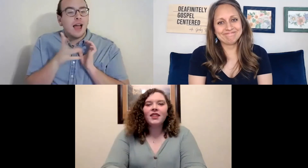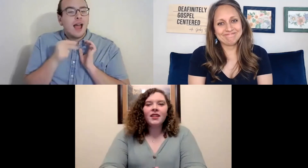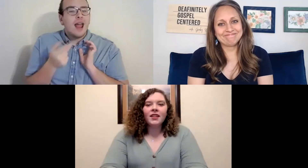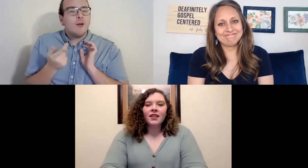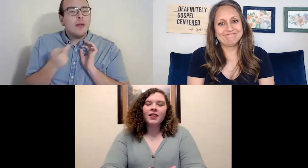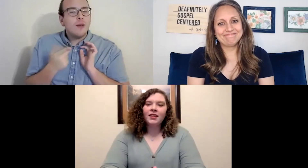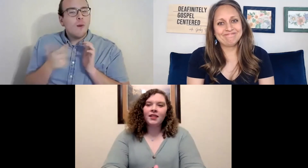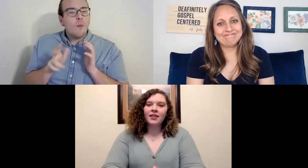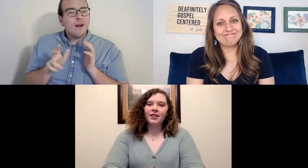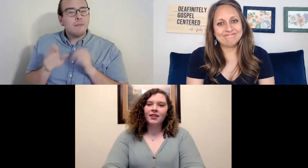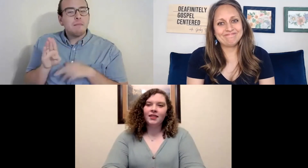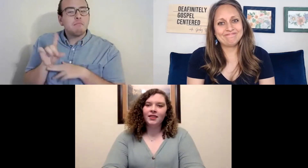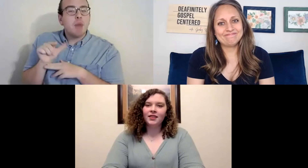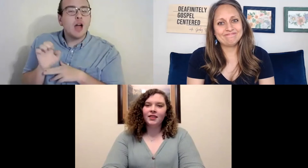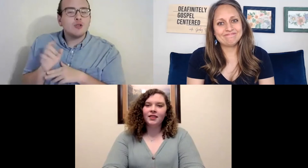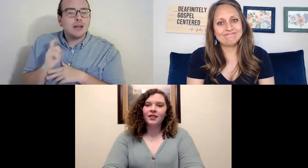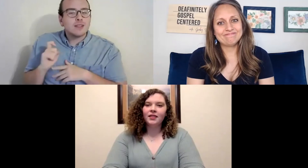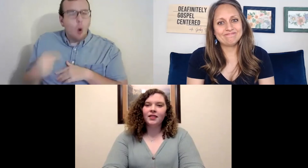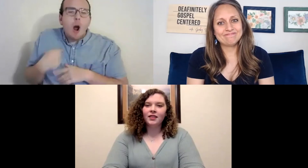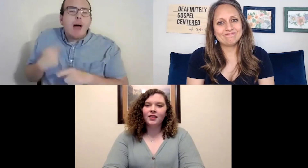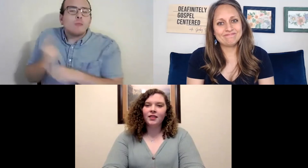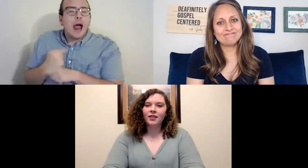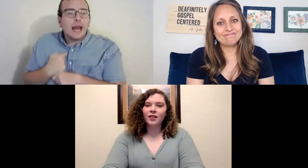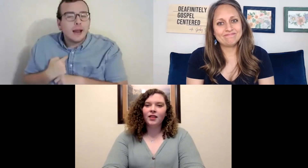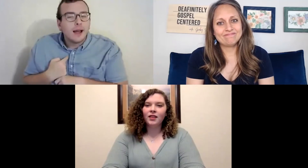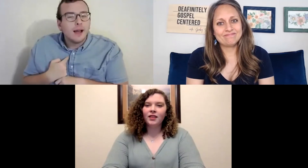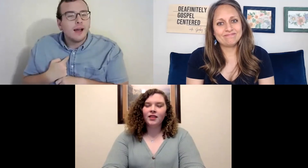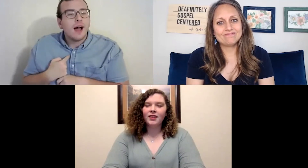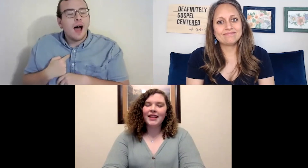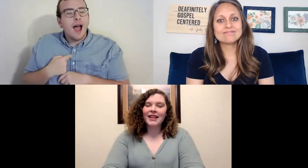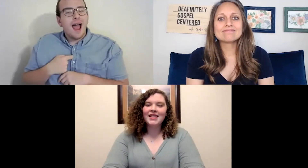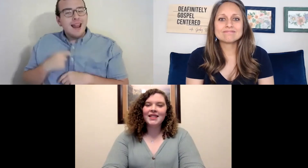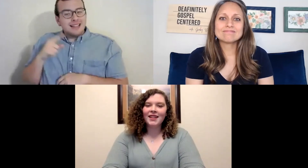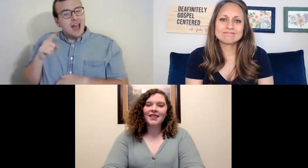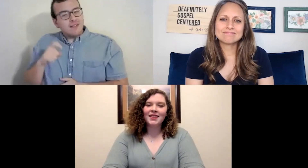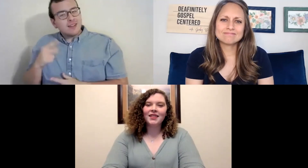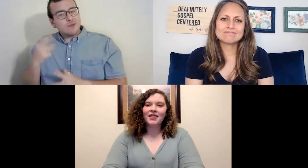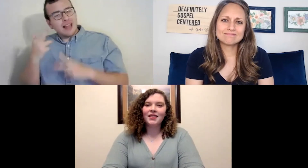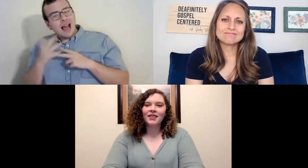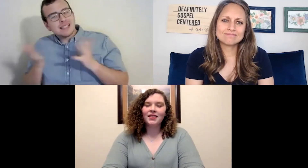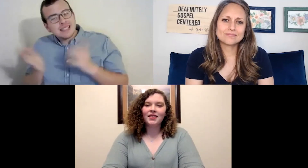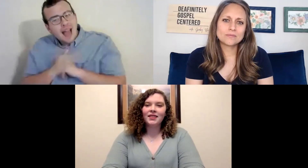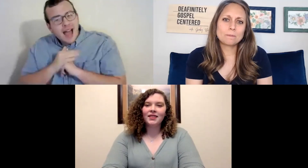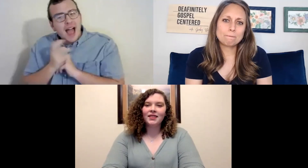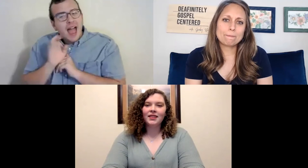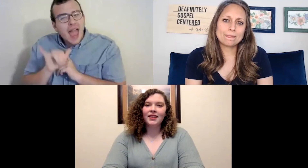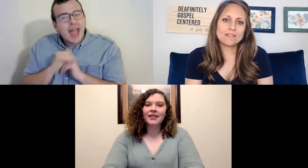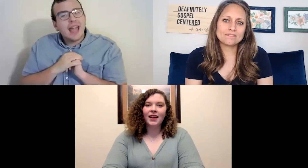we have to really accept the fact that one of us had to be wrong. And so it was a pride